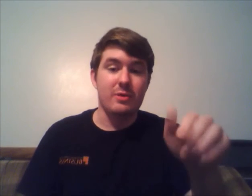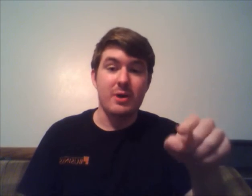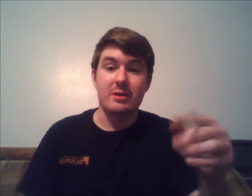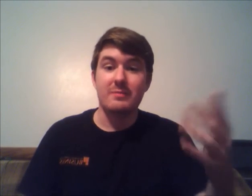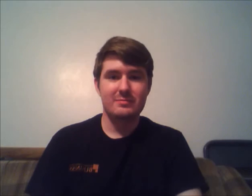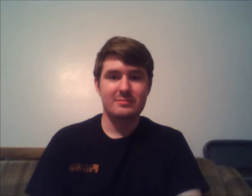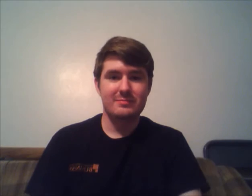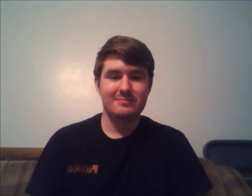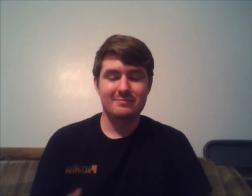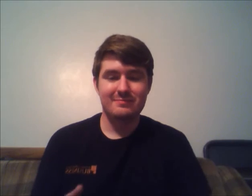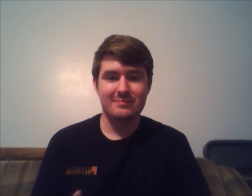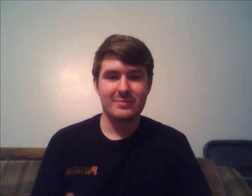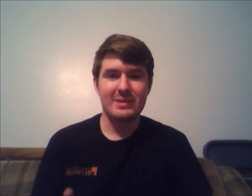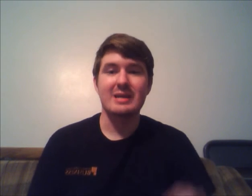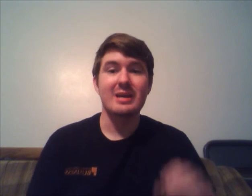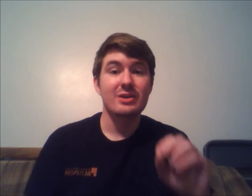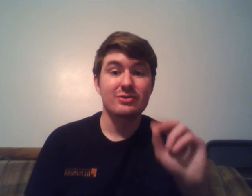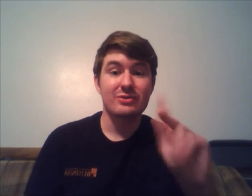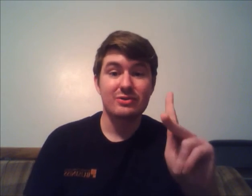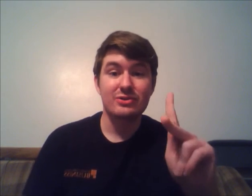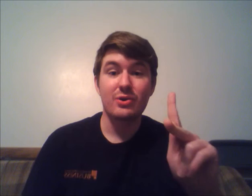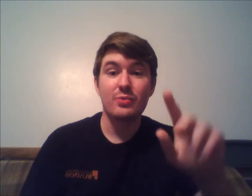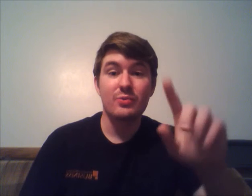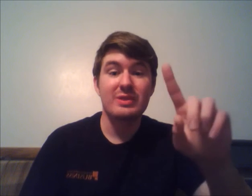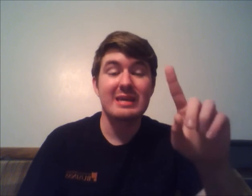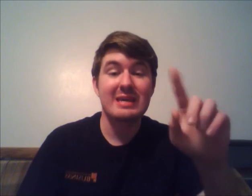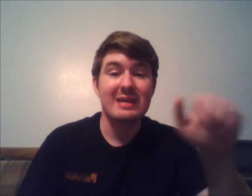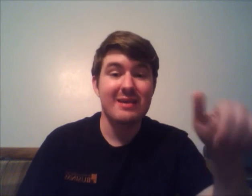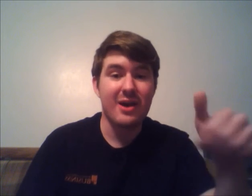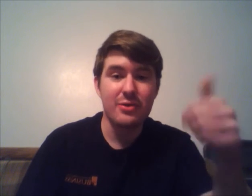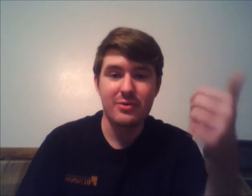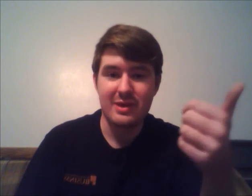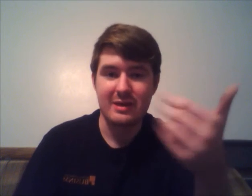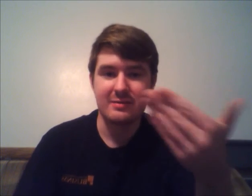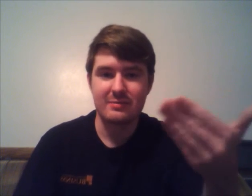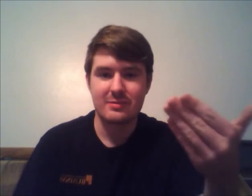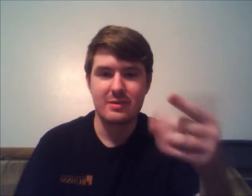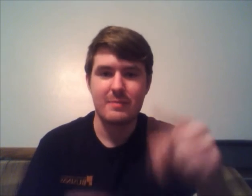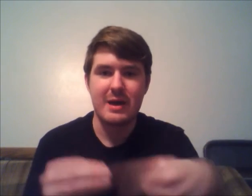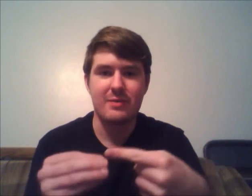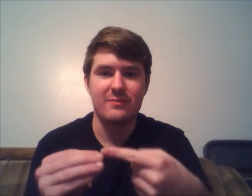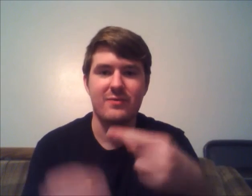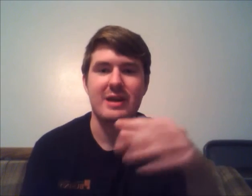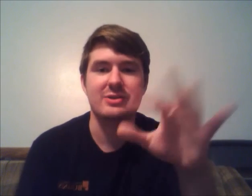bottom. Okay. So the other thing about fractions